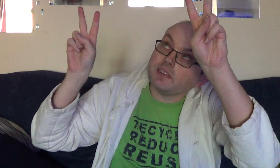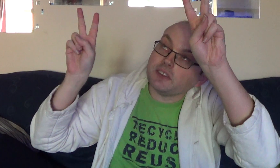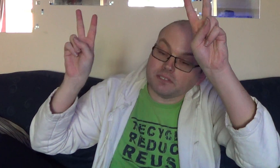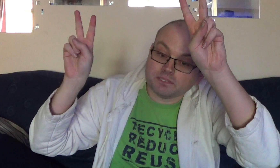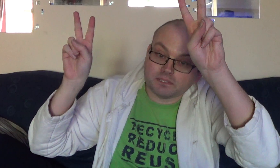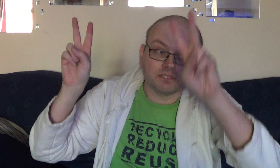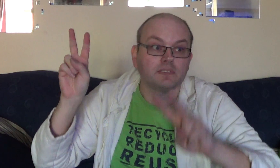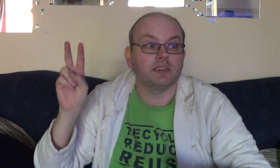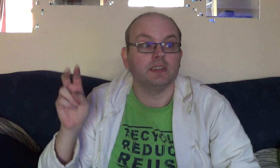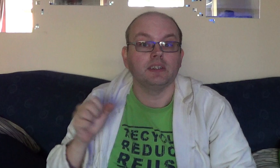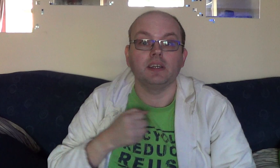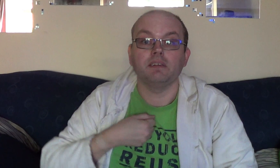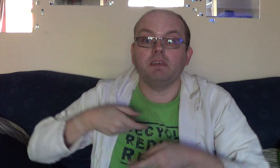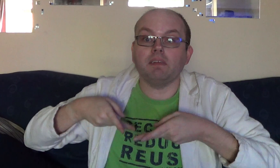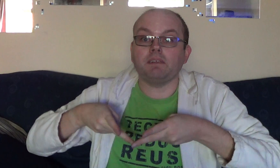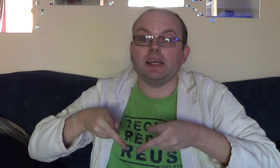Vision. Be my path.